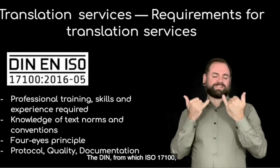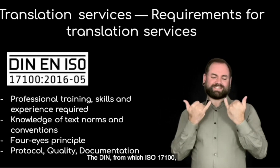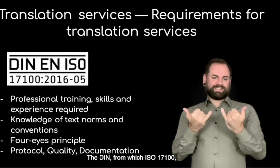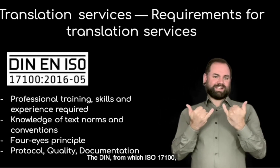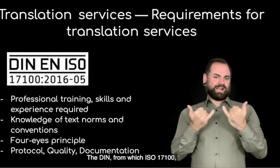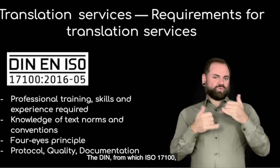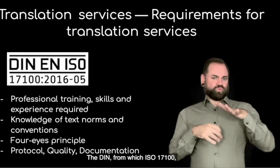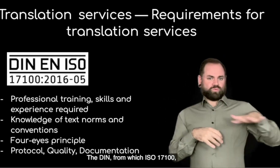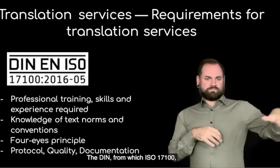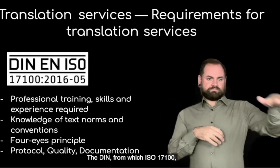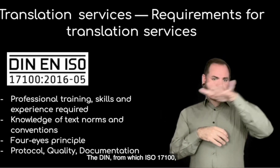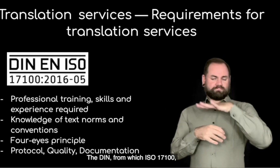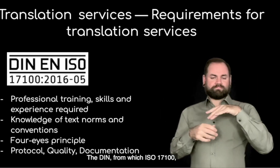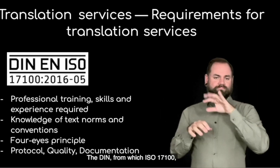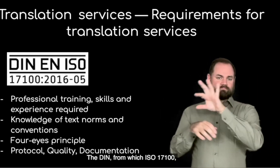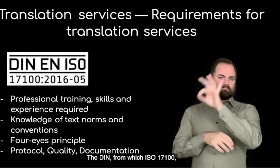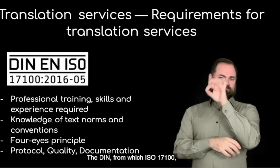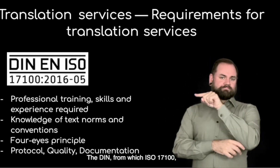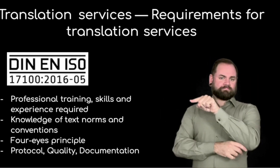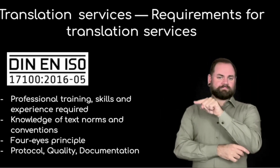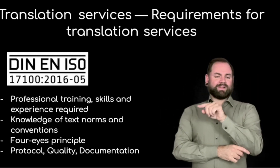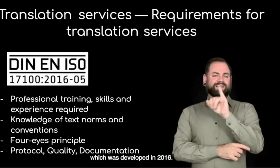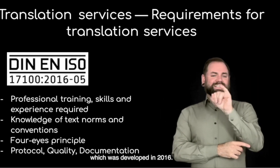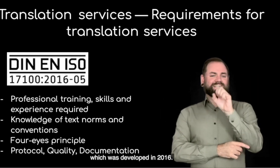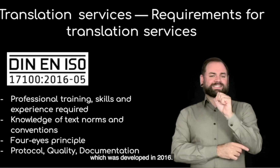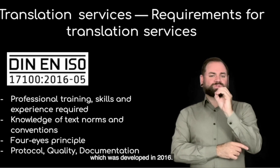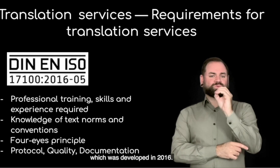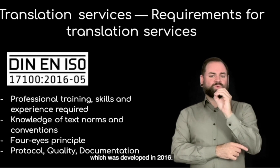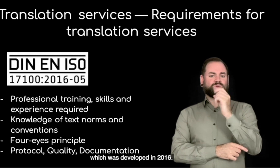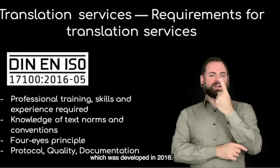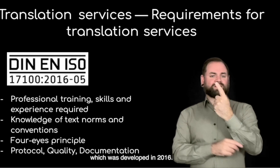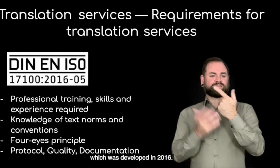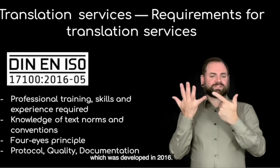17100 was developed in 2016.